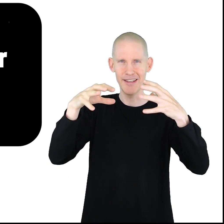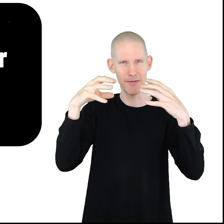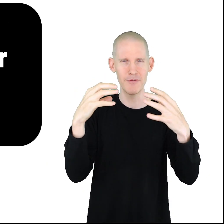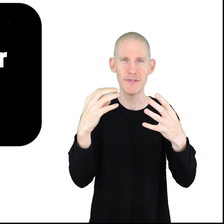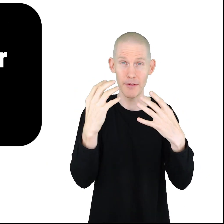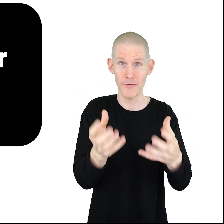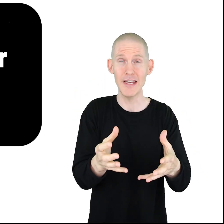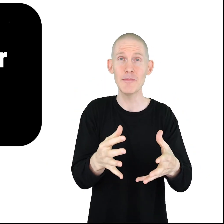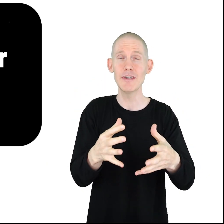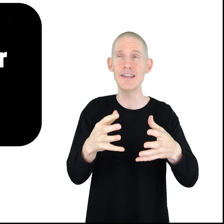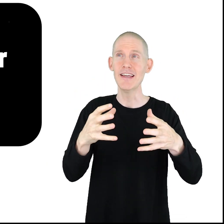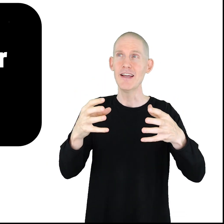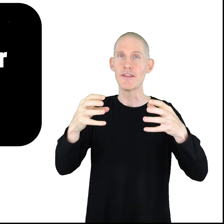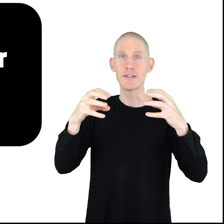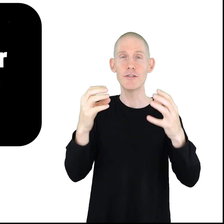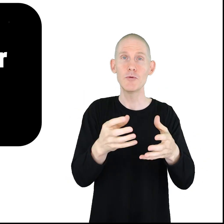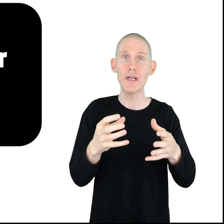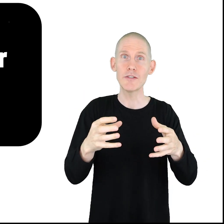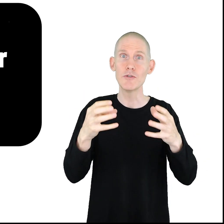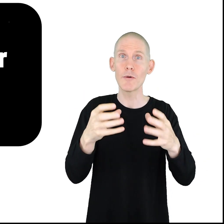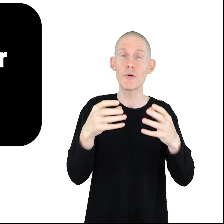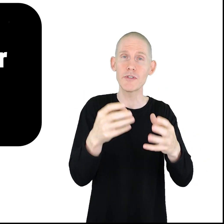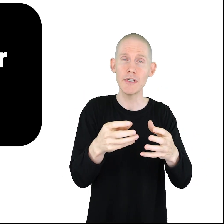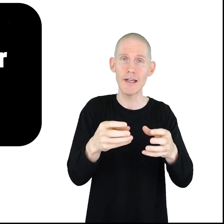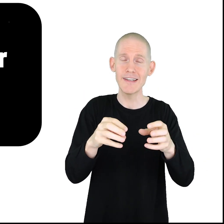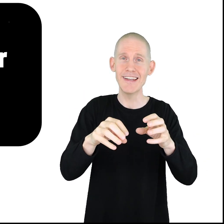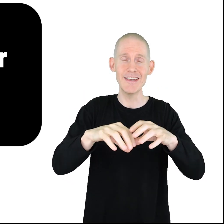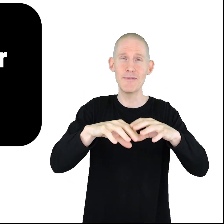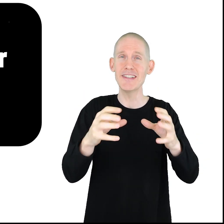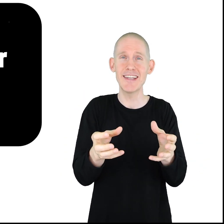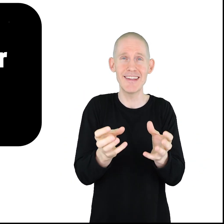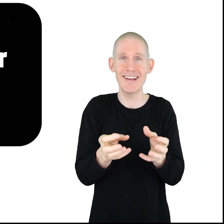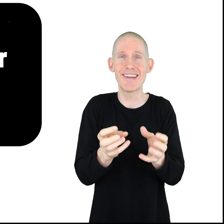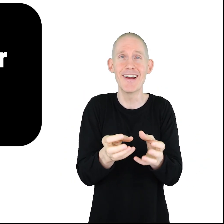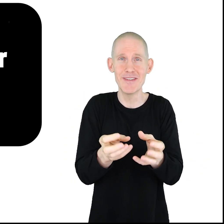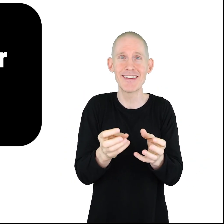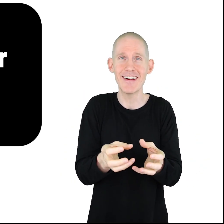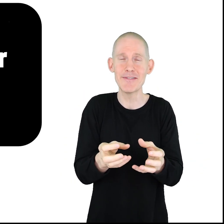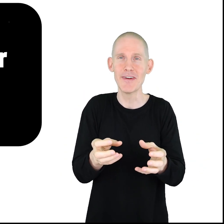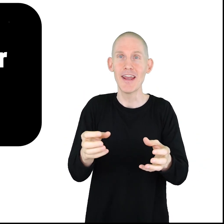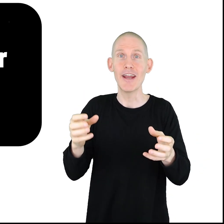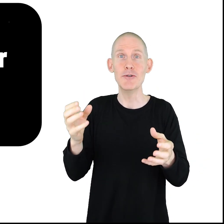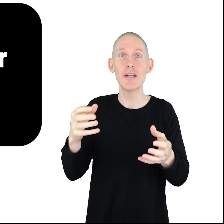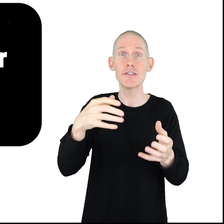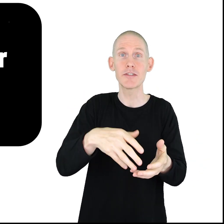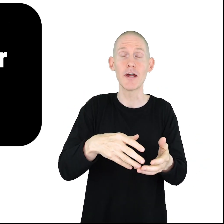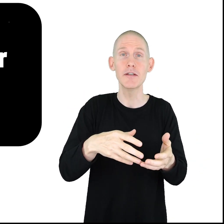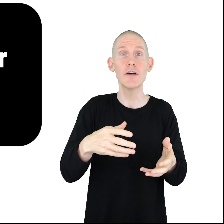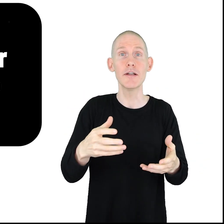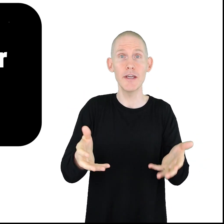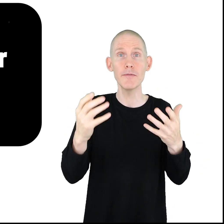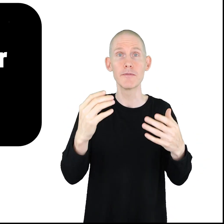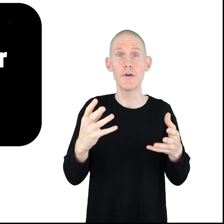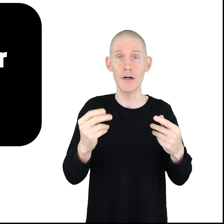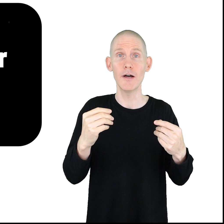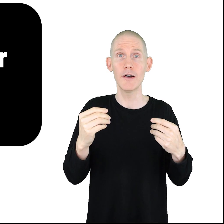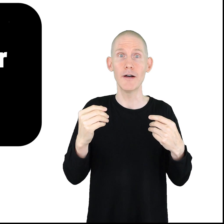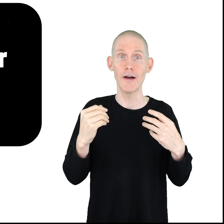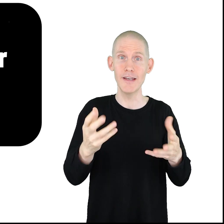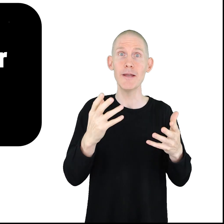the family, the situation, your personality, events at that time in life, and you get assigned a deaf, a name,